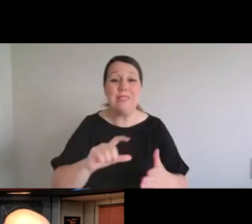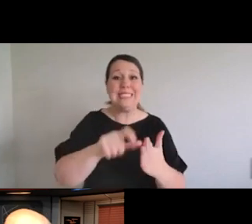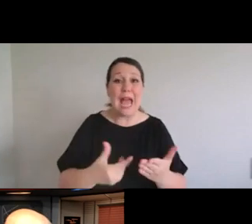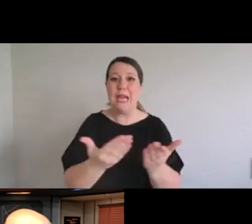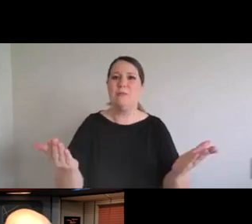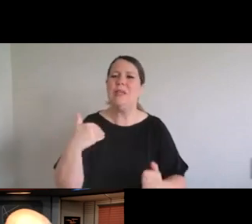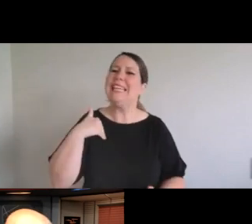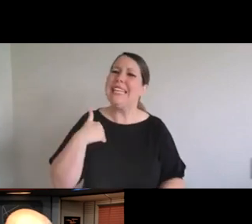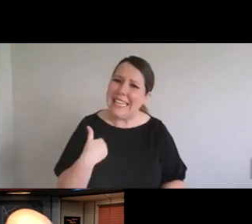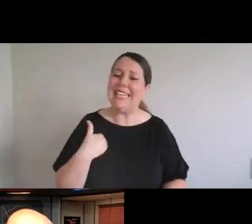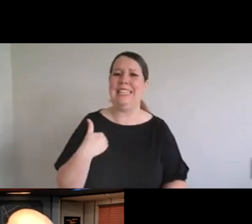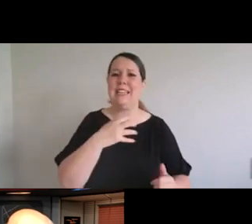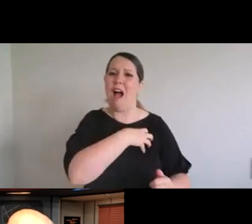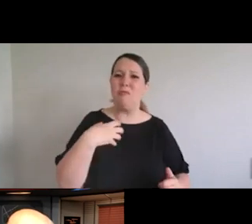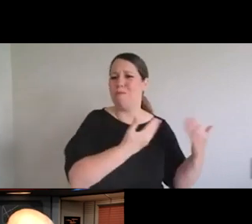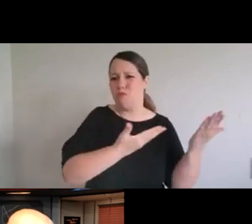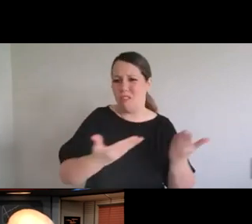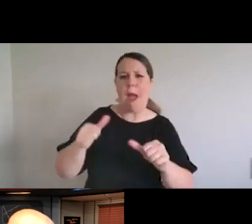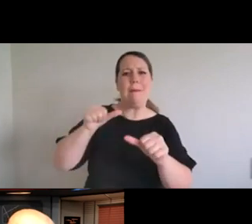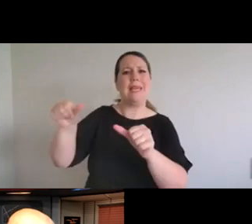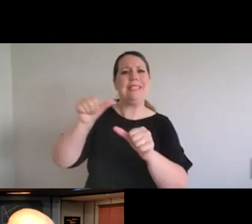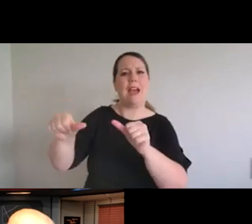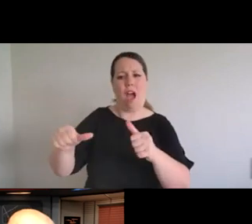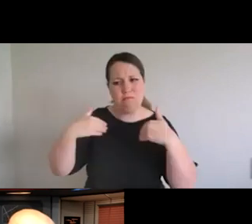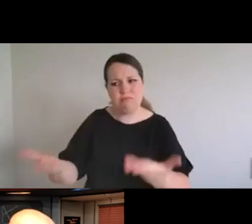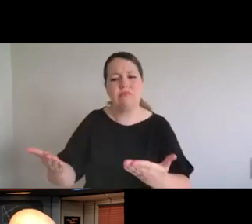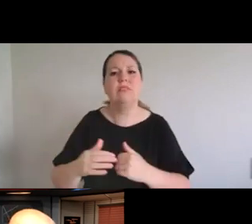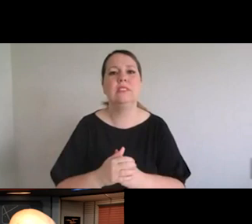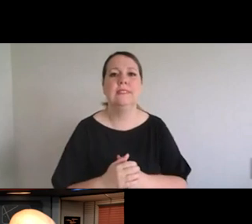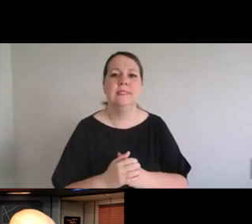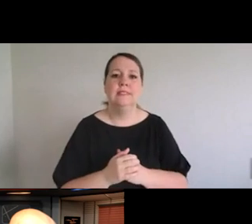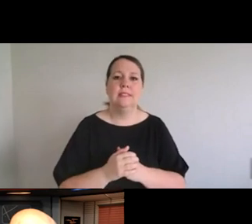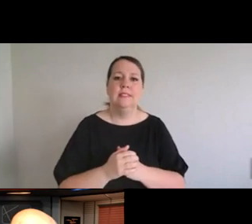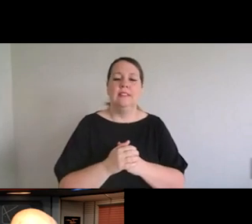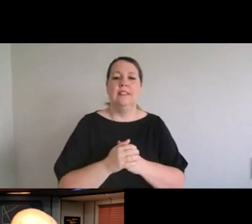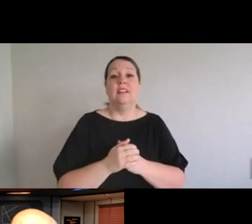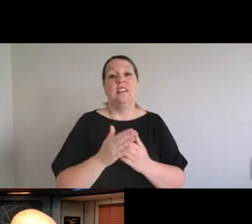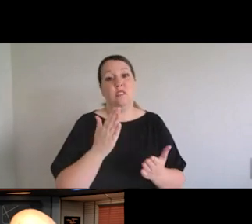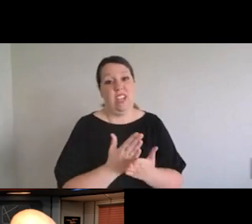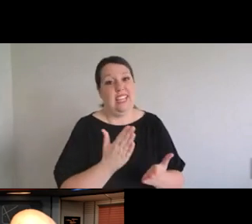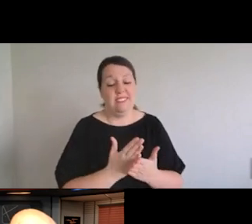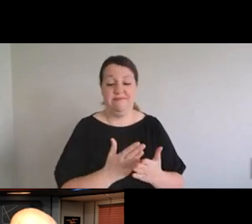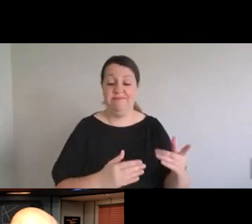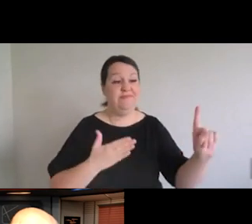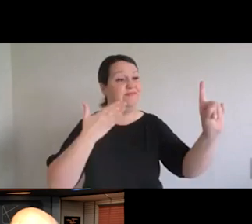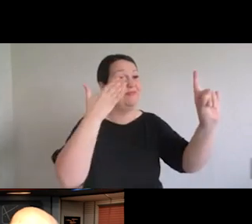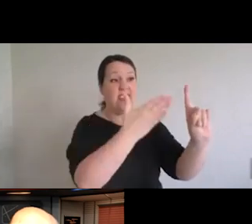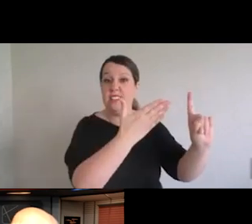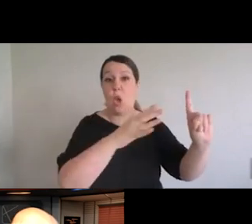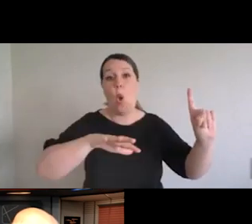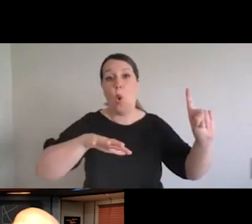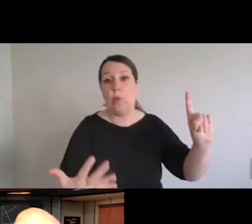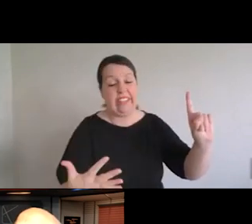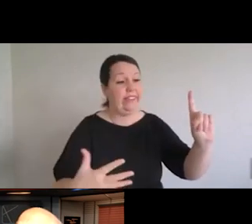that's, along with a weak objective, that would be bad enough, but it gets worse still. This